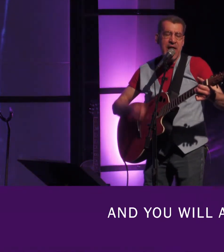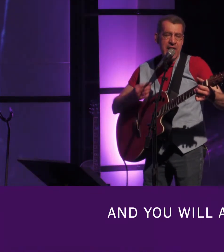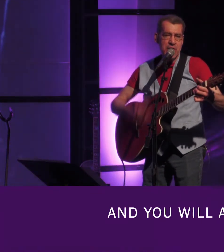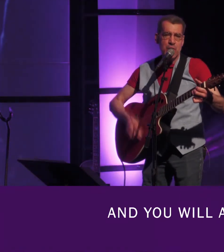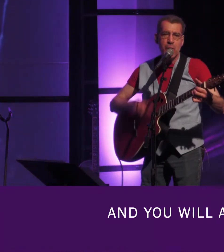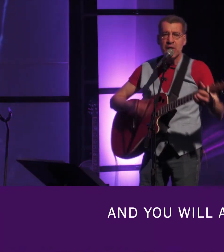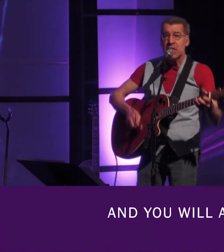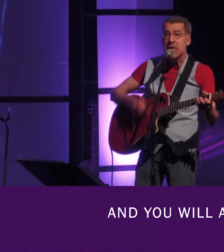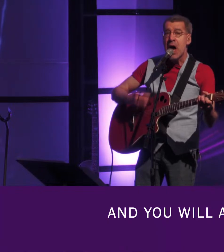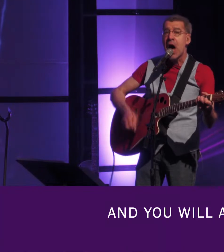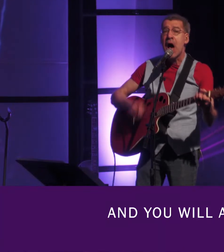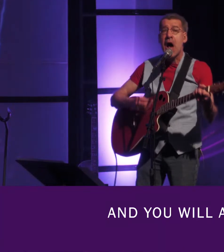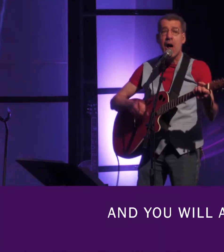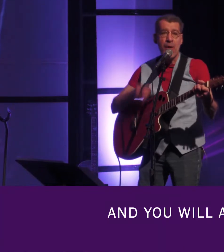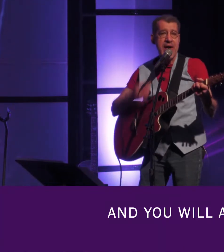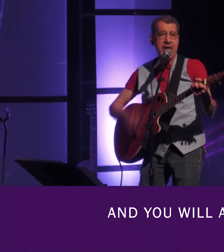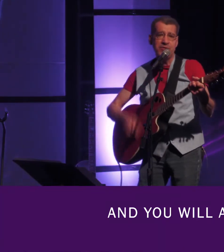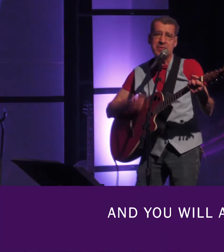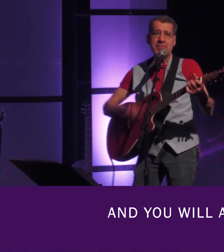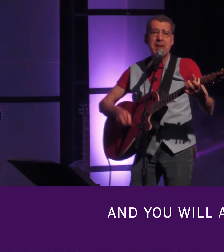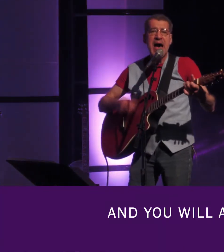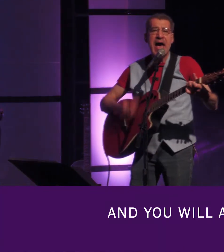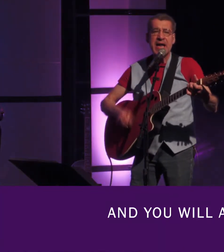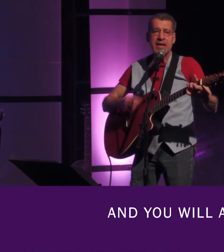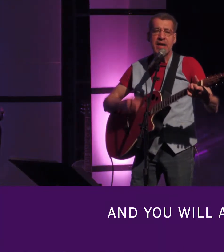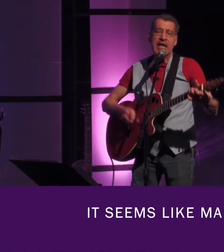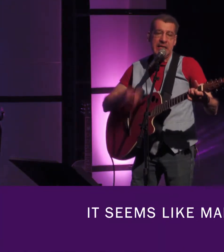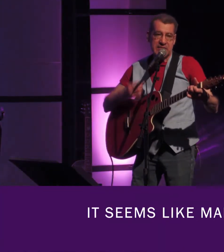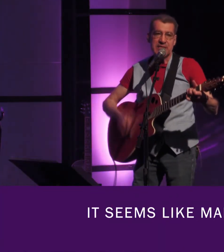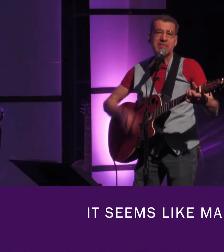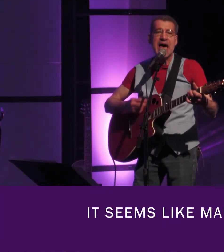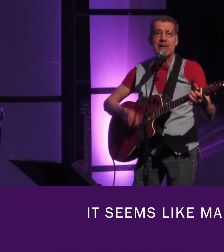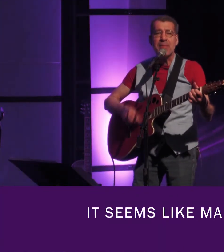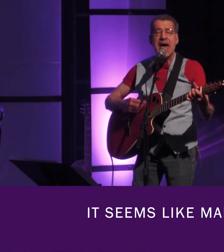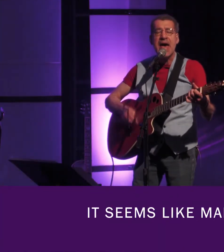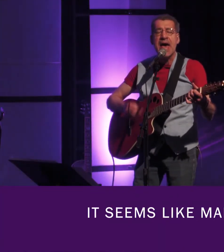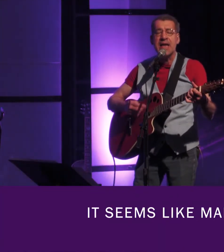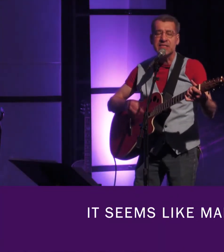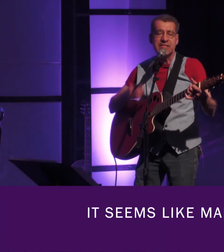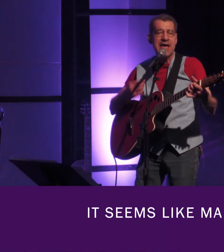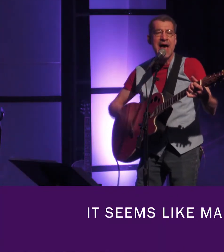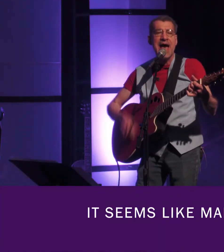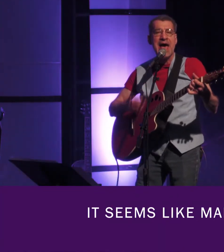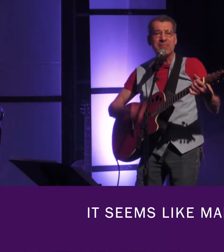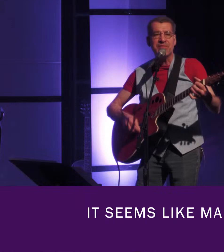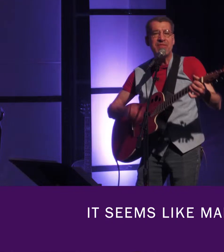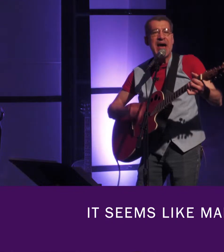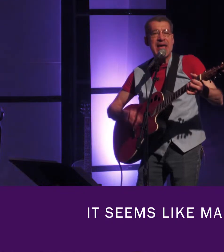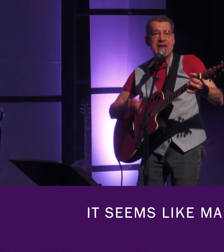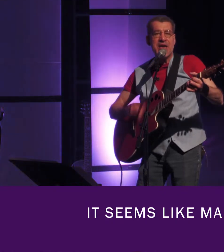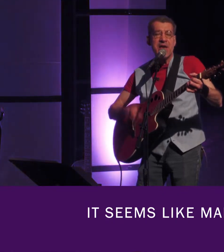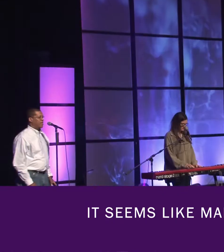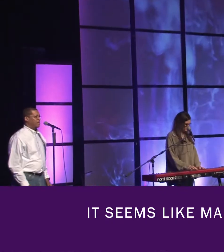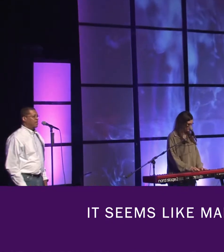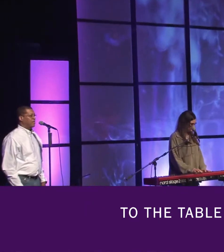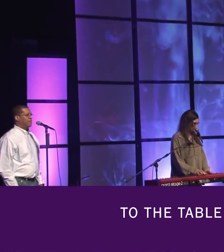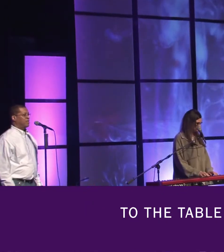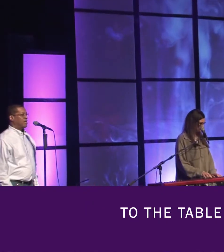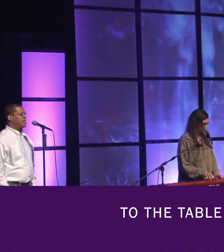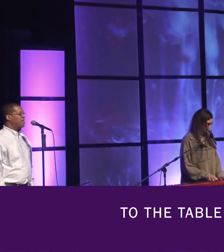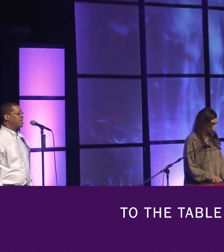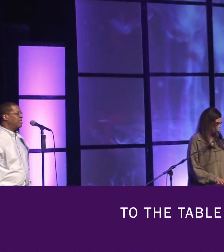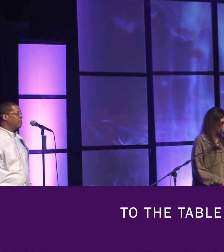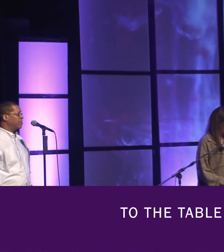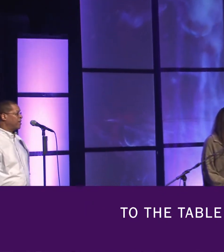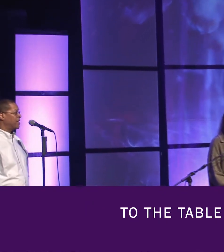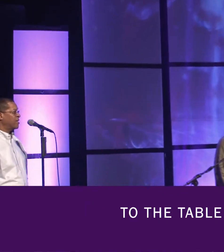yours, and you will always be mine. Seems like madness, I'm invited to the